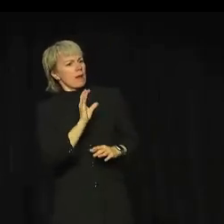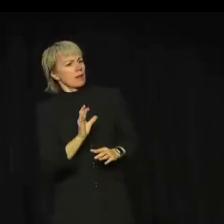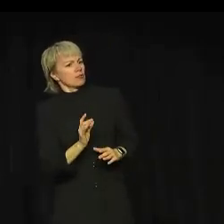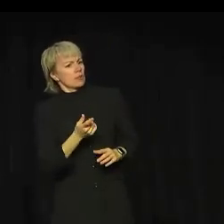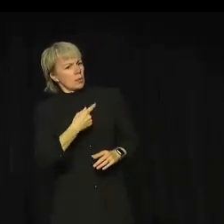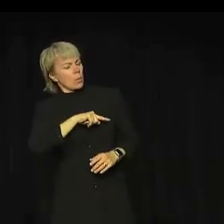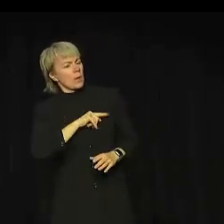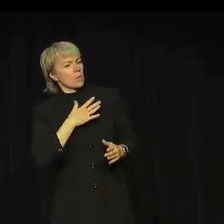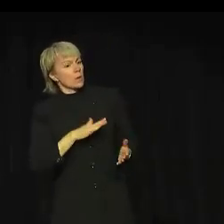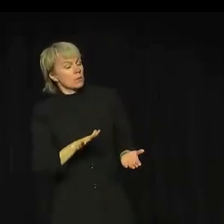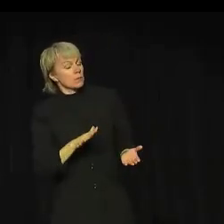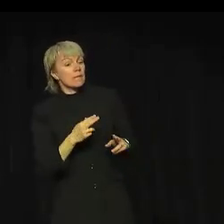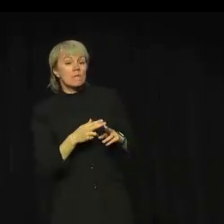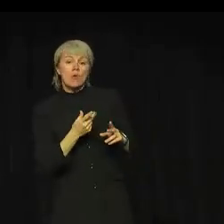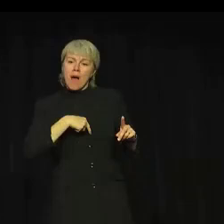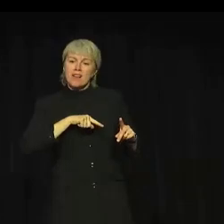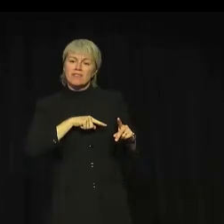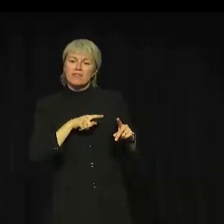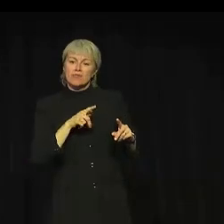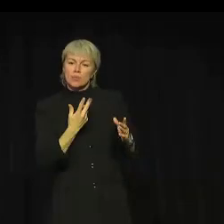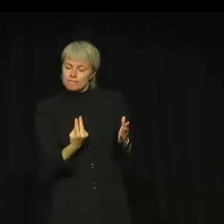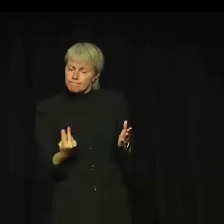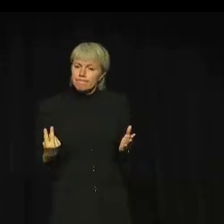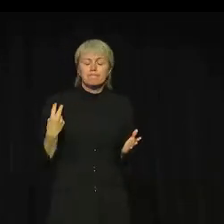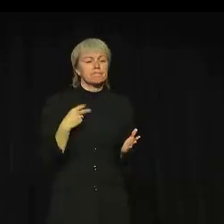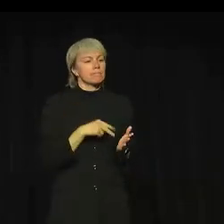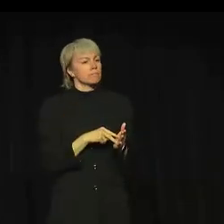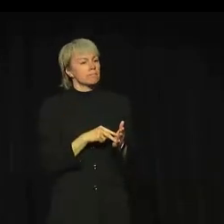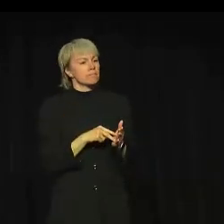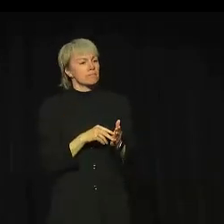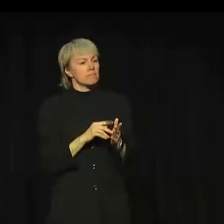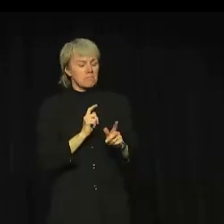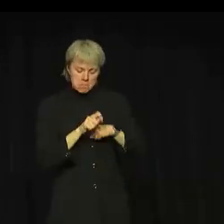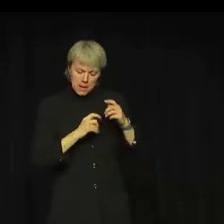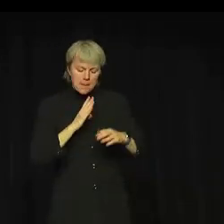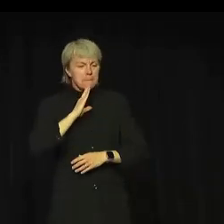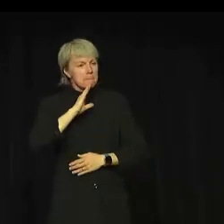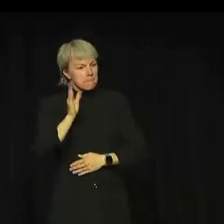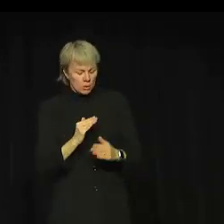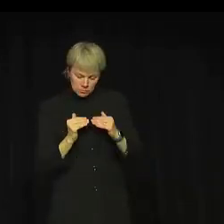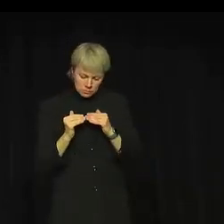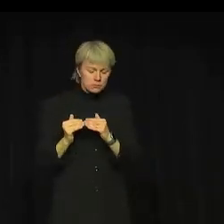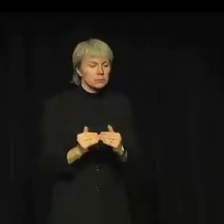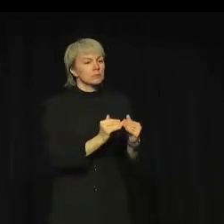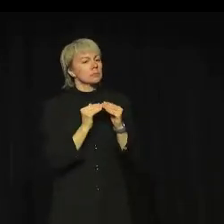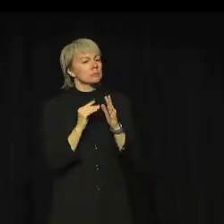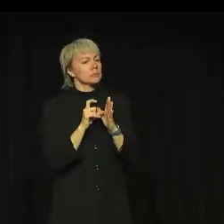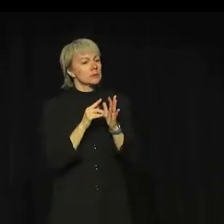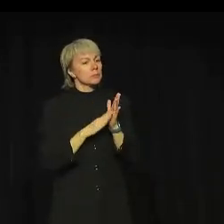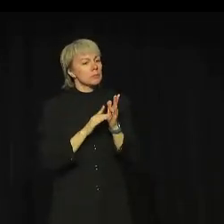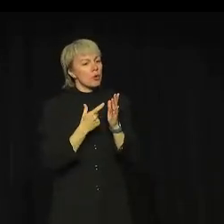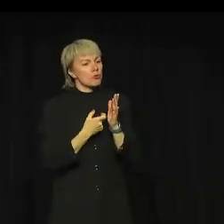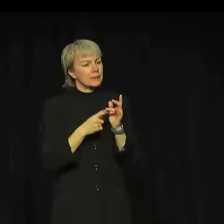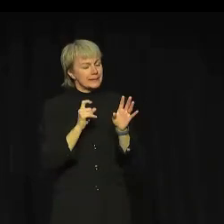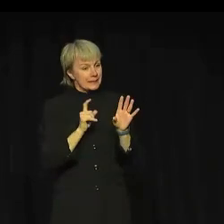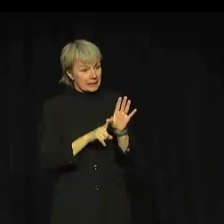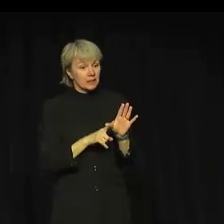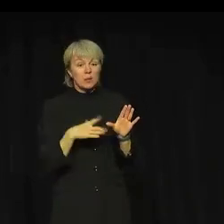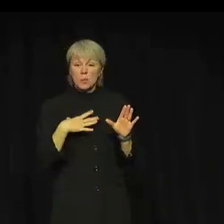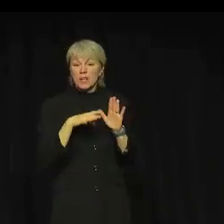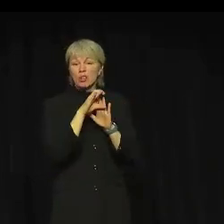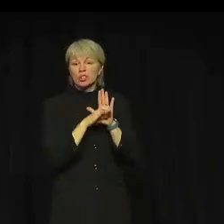Australia to come of age as a modern, independent, and just democracy, I believe we need constitutional